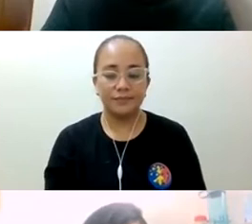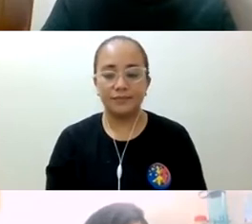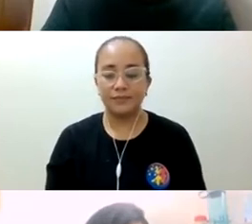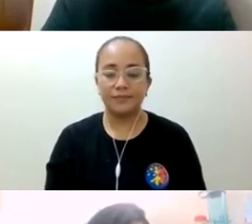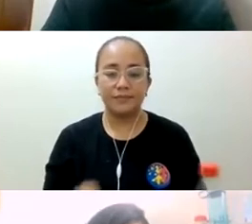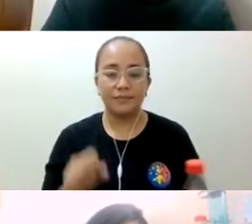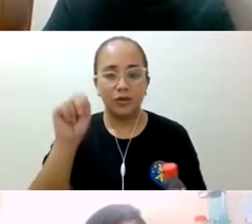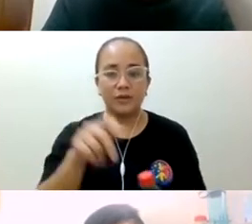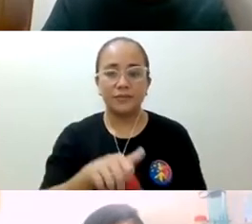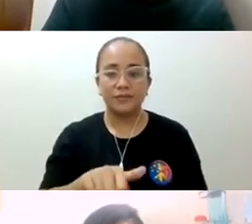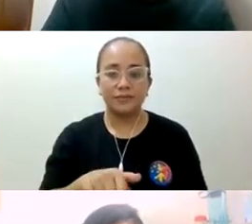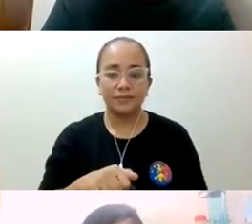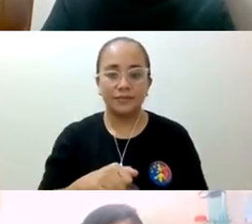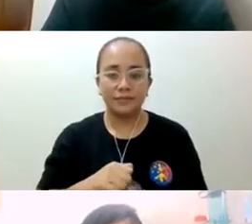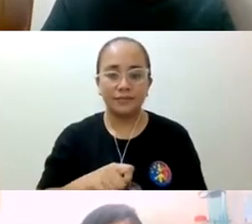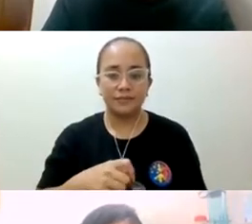Okay.